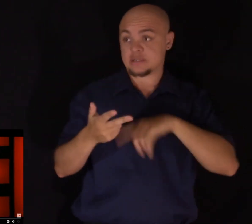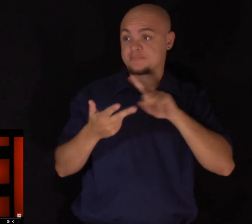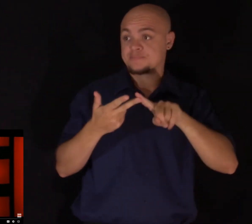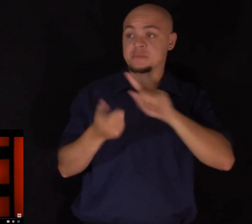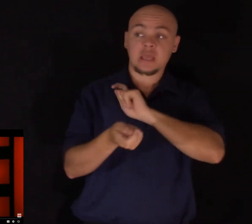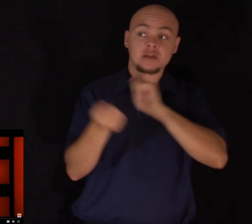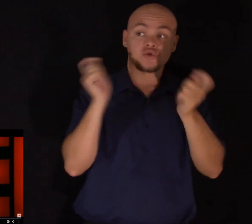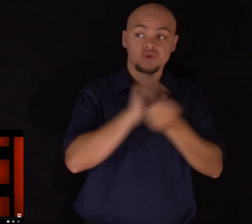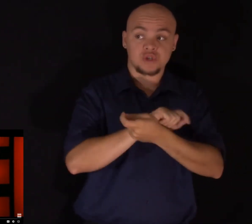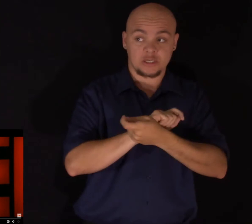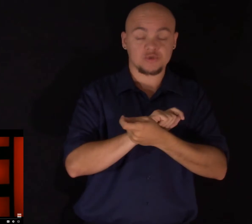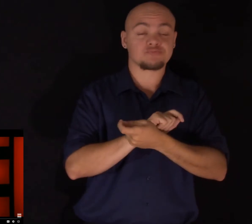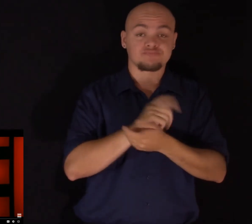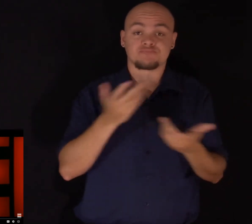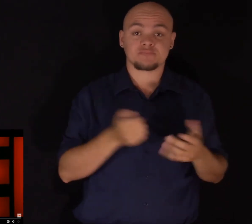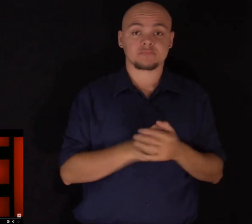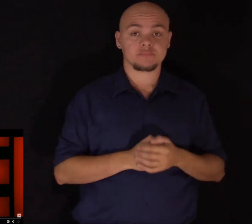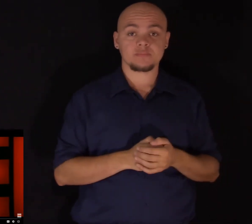change.